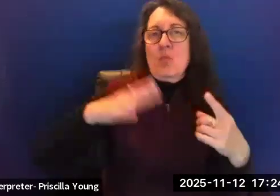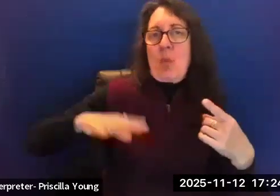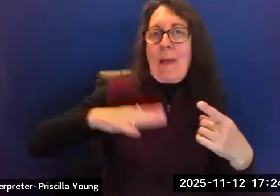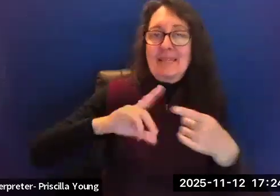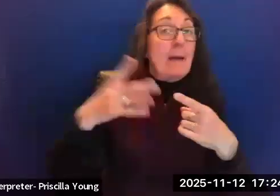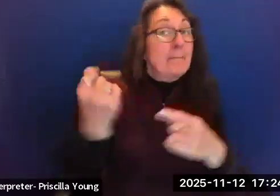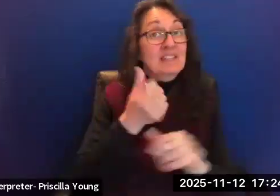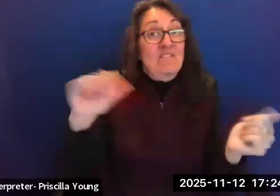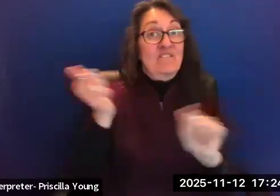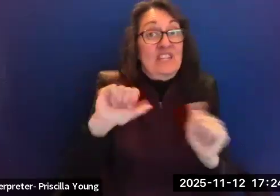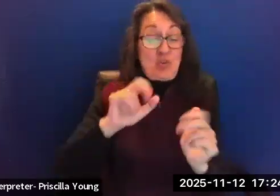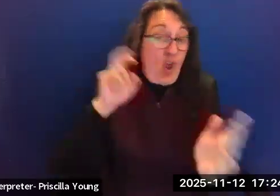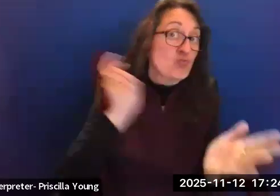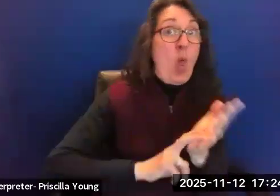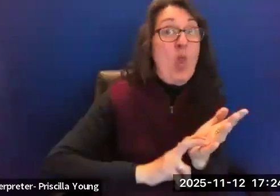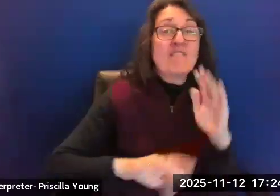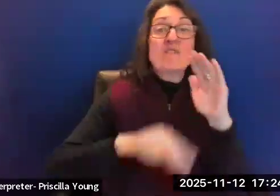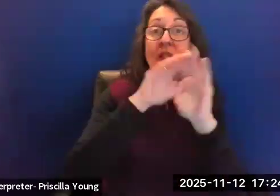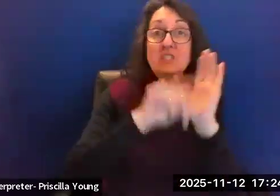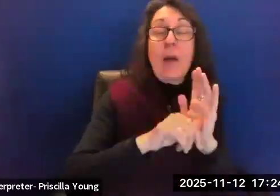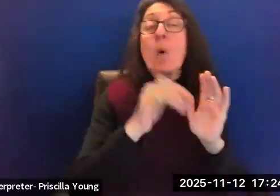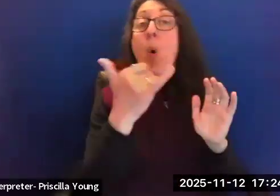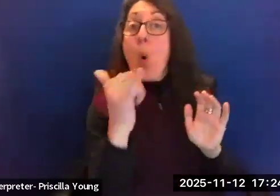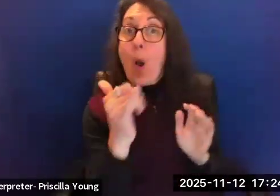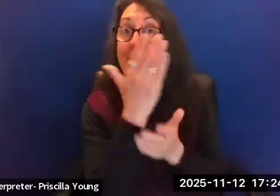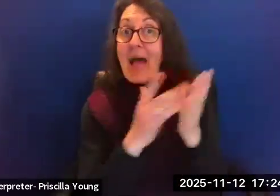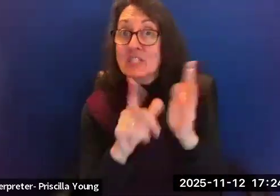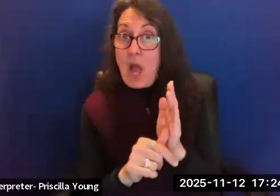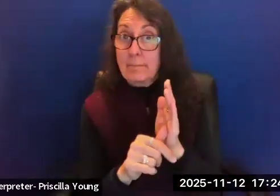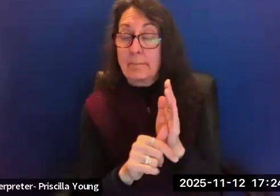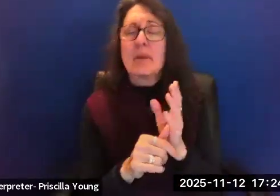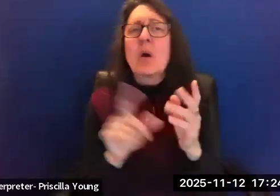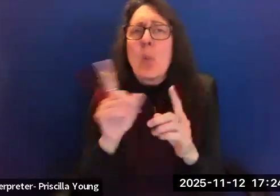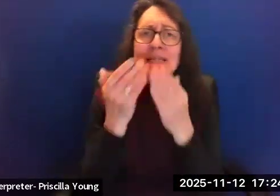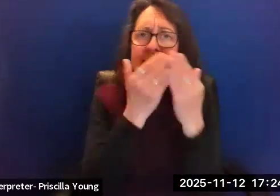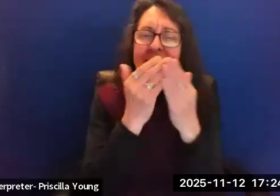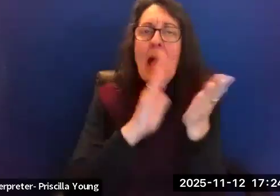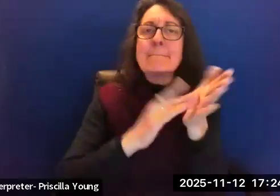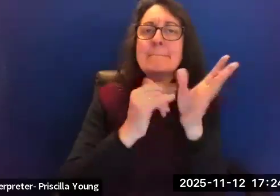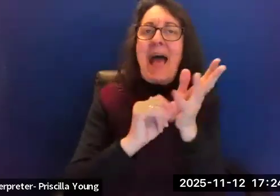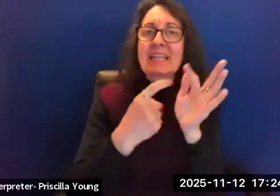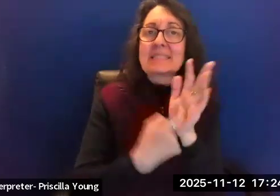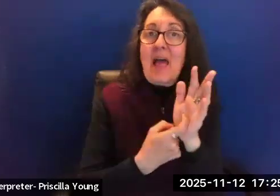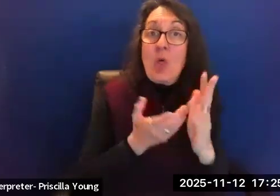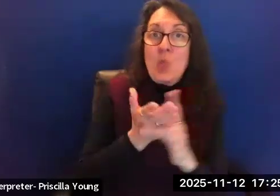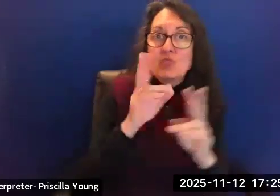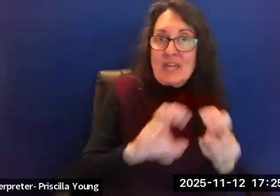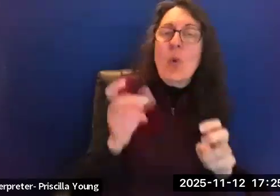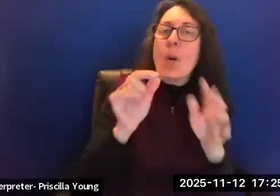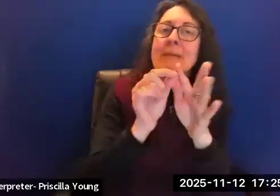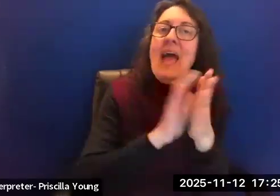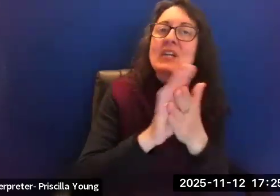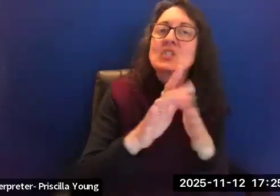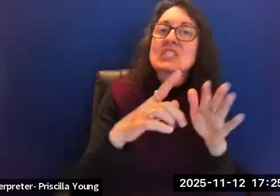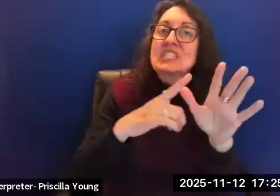be enrolled full-time or part-time in a Masters by Research or PhD program at an Australian